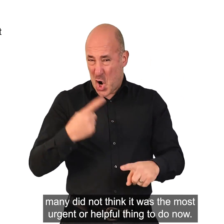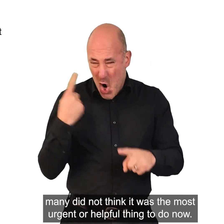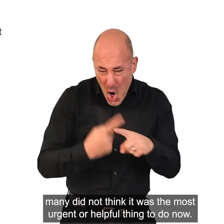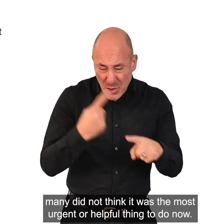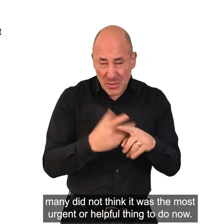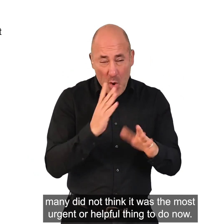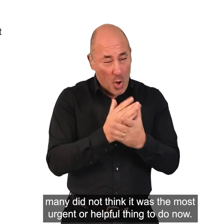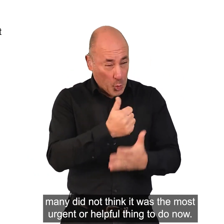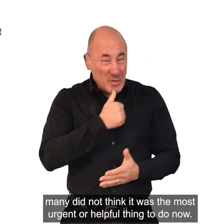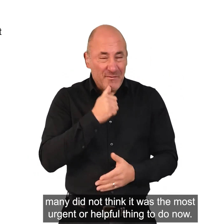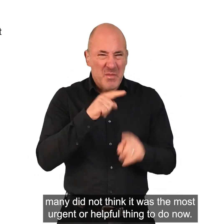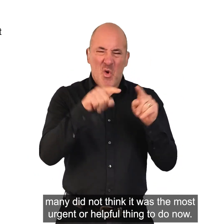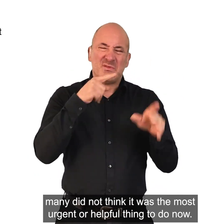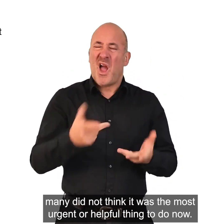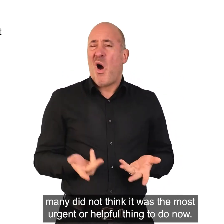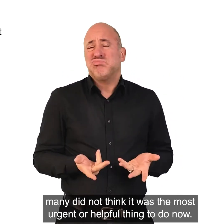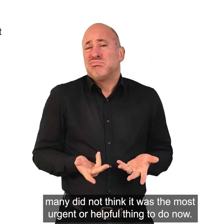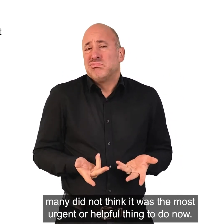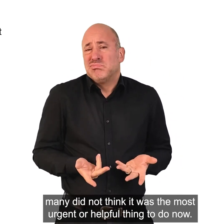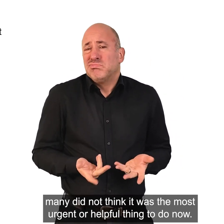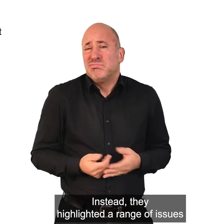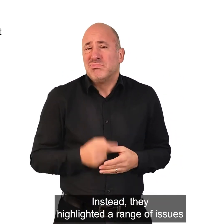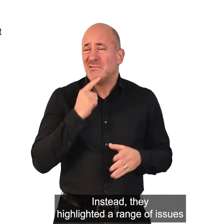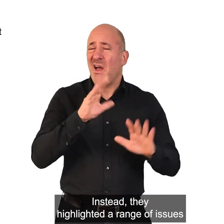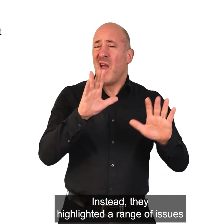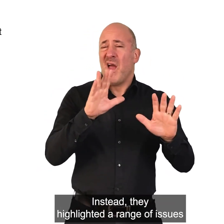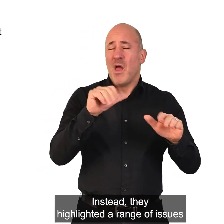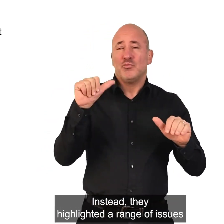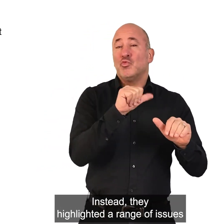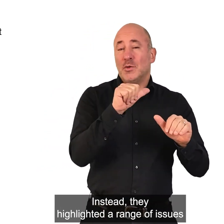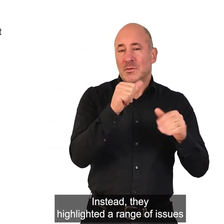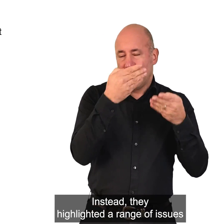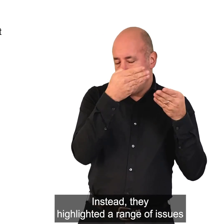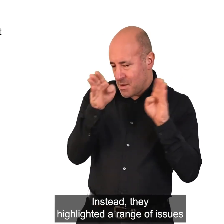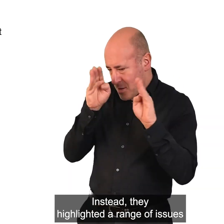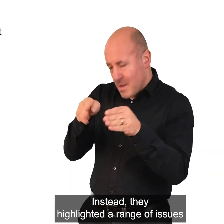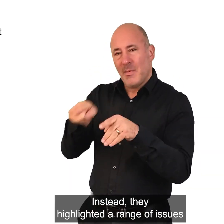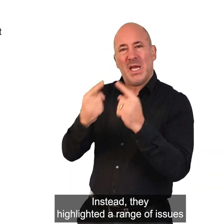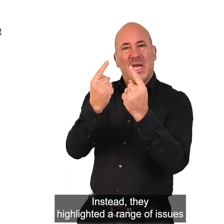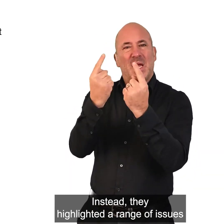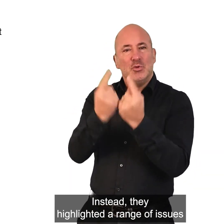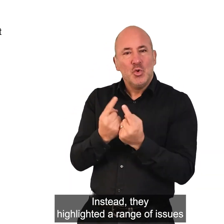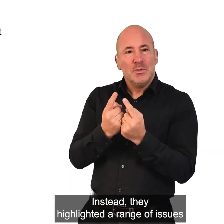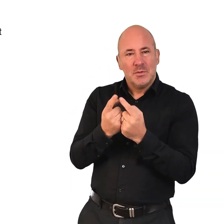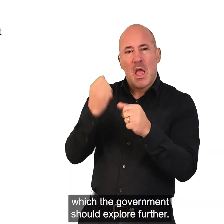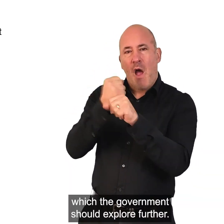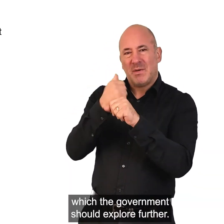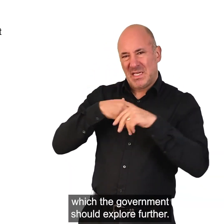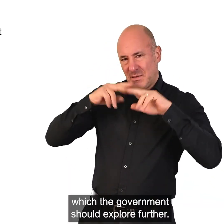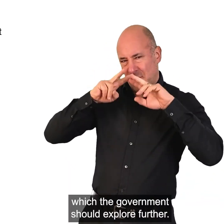many did not think it was the most urgent or helpful thing to do now. Instead, they highlighted a range of issues which the